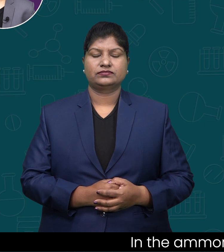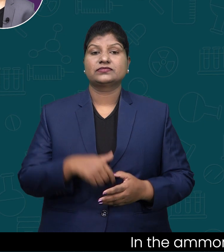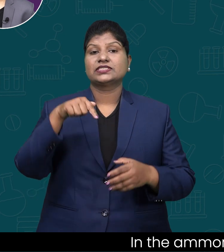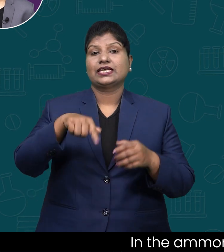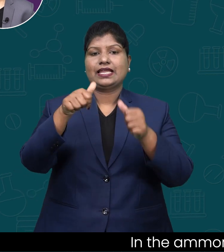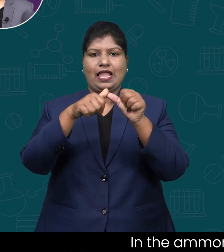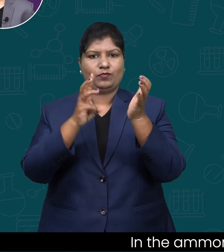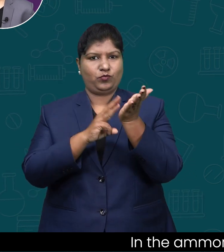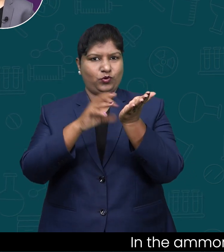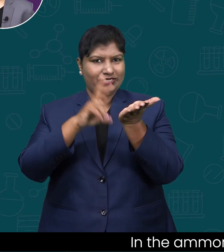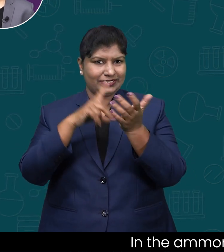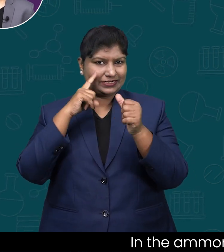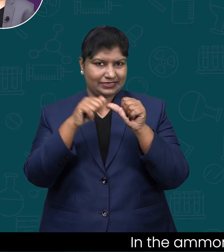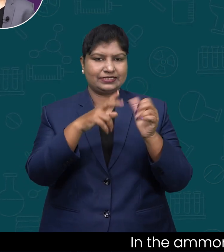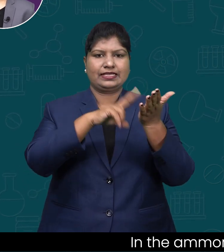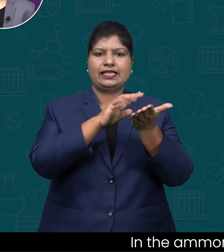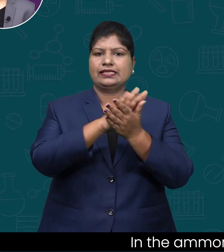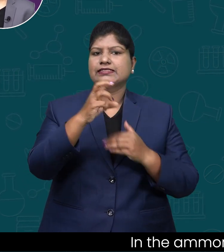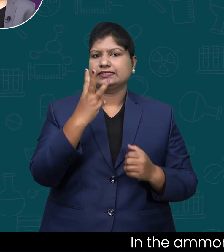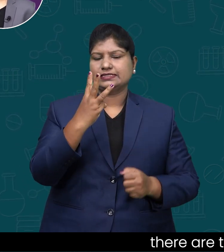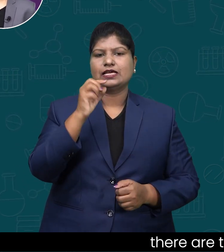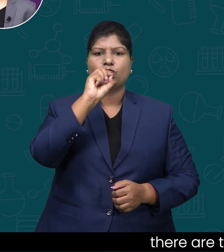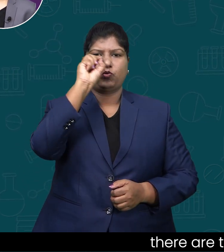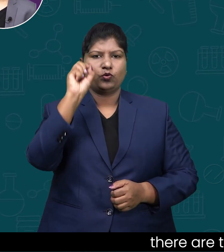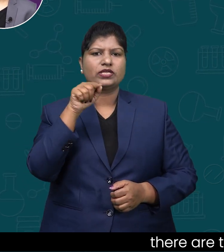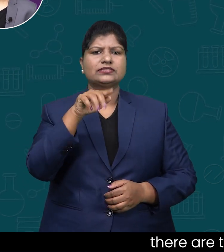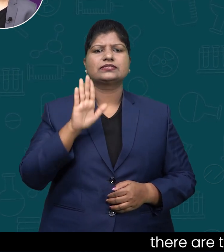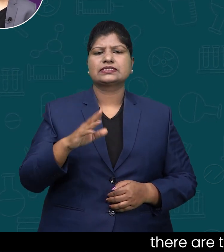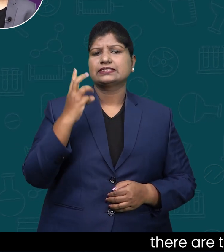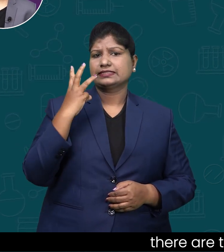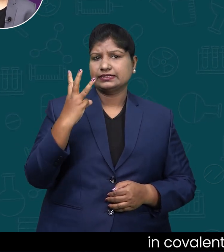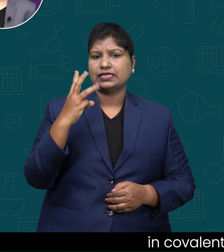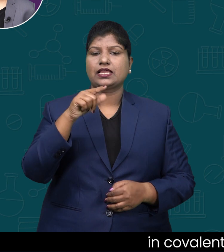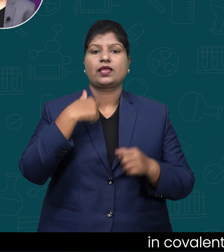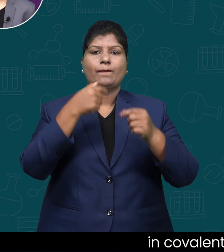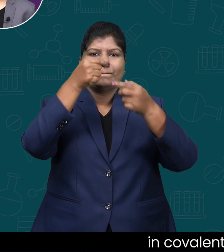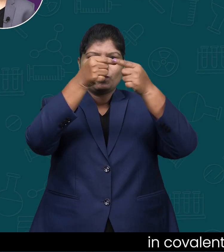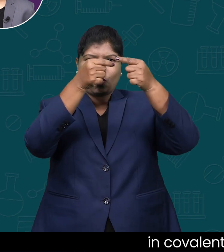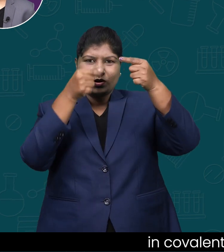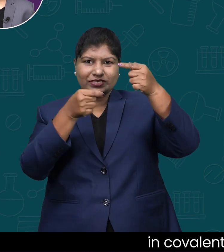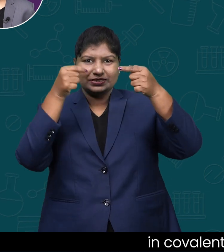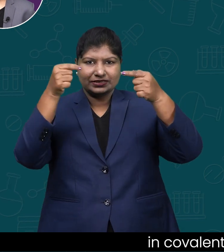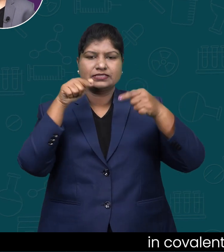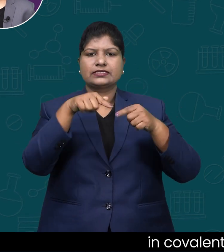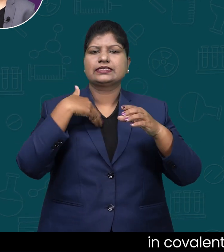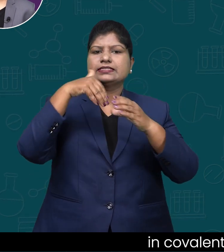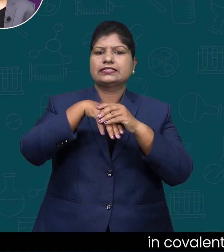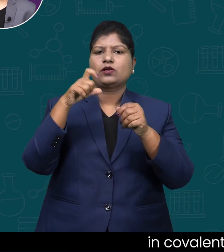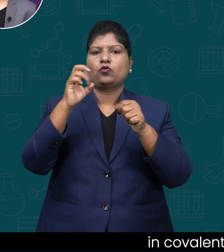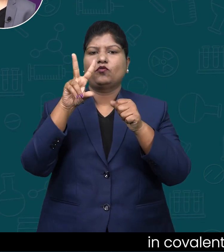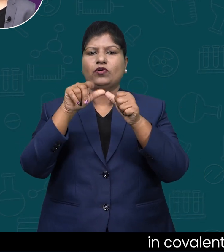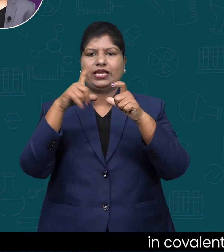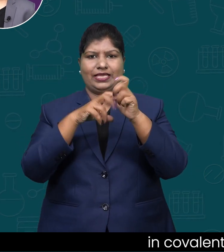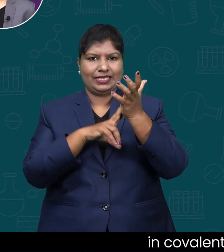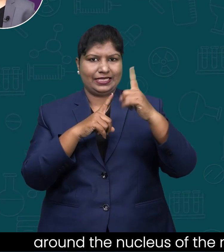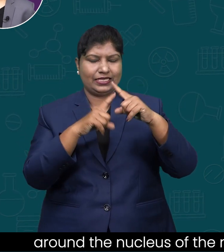In the ammonia NH3 molecule, there are 3 bond pairs in covalent bonds,